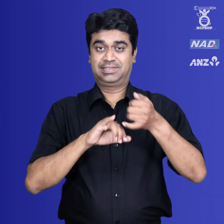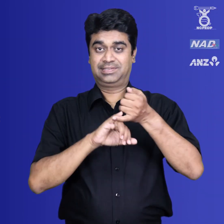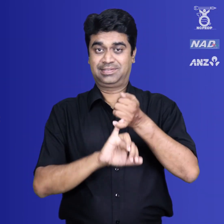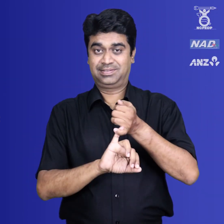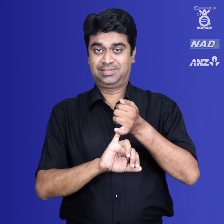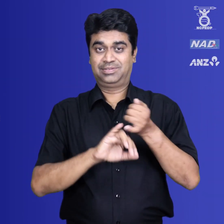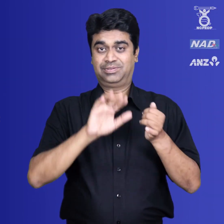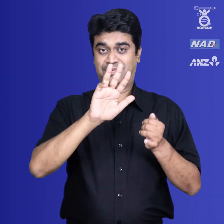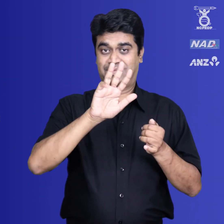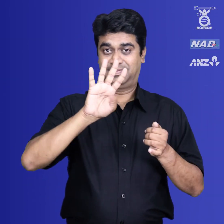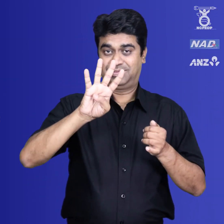94.